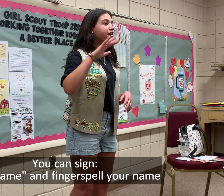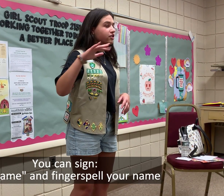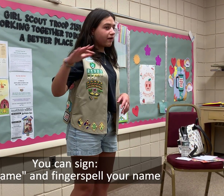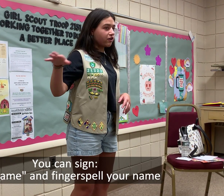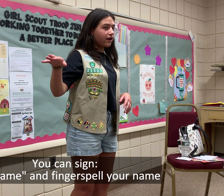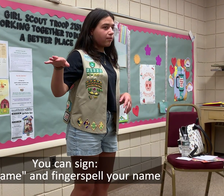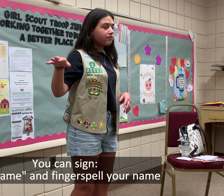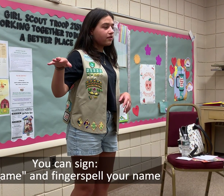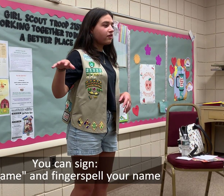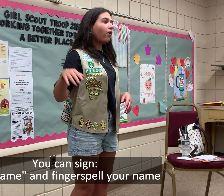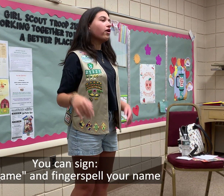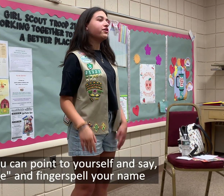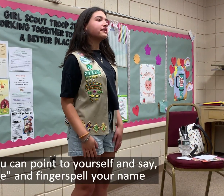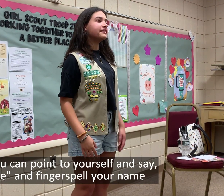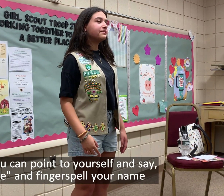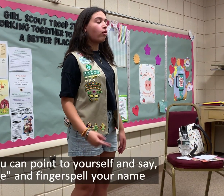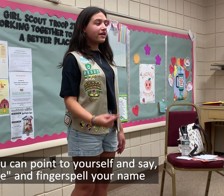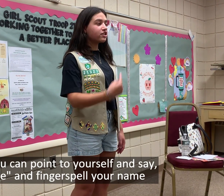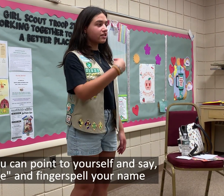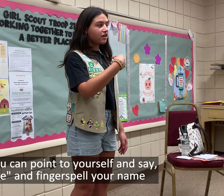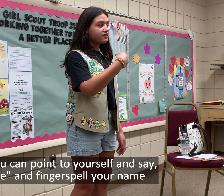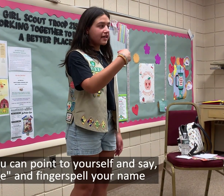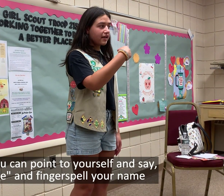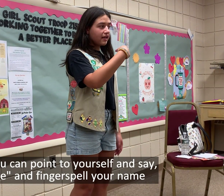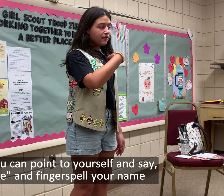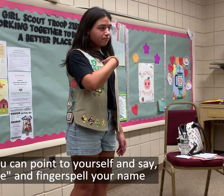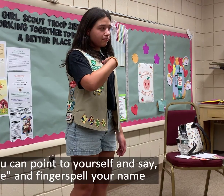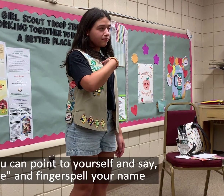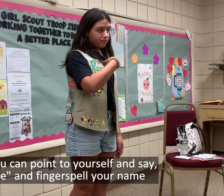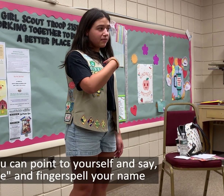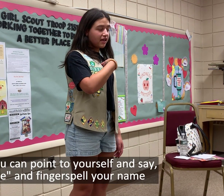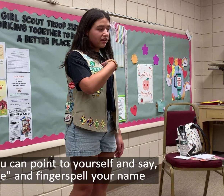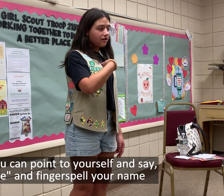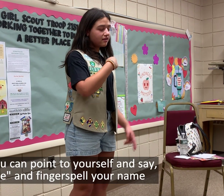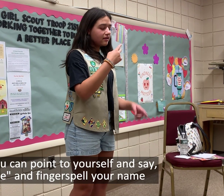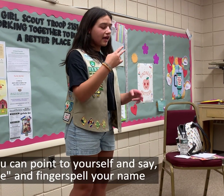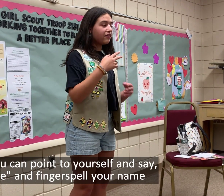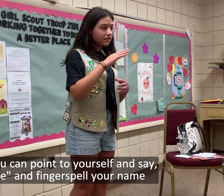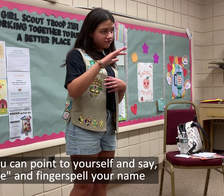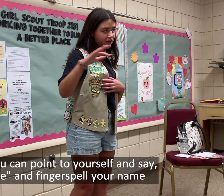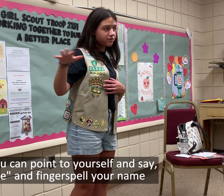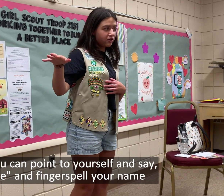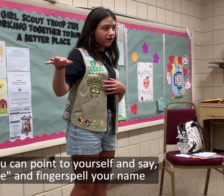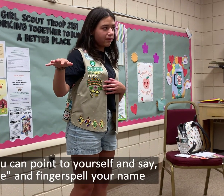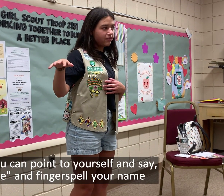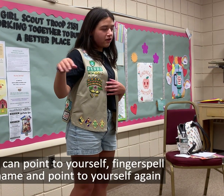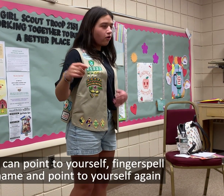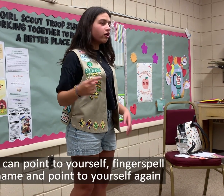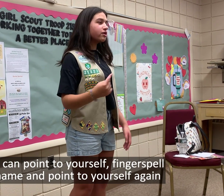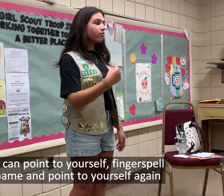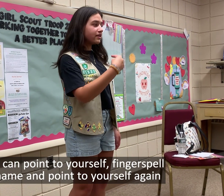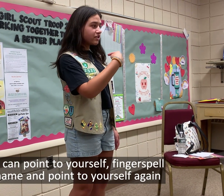fingerspell your name, or you can point to yourself and say me, and then fingerspell your name. Or you can point to